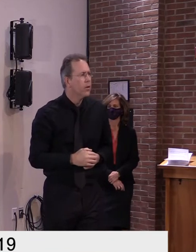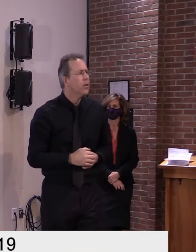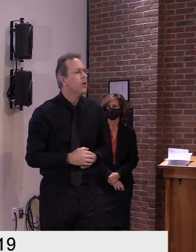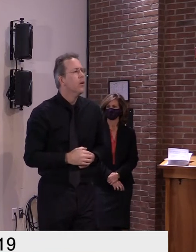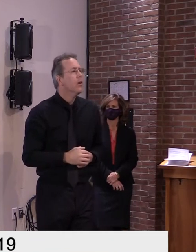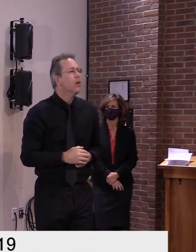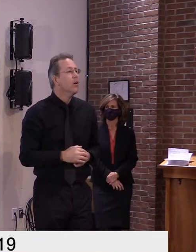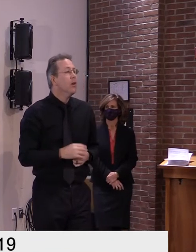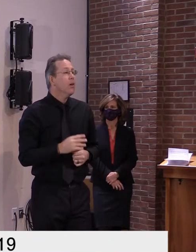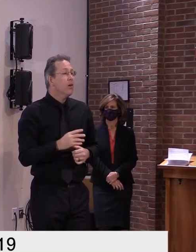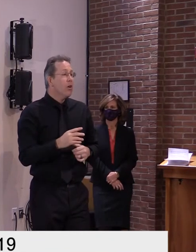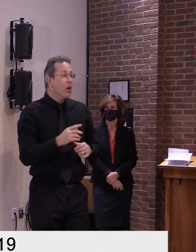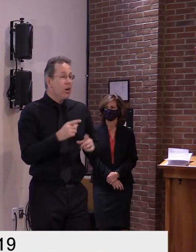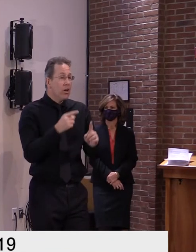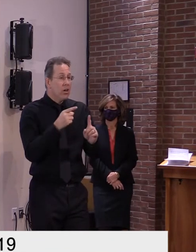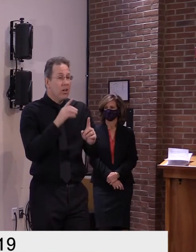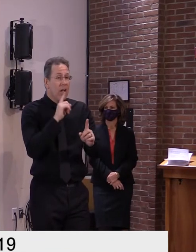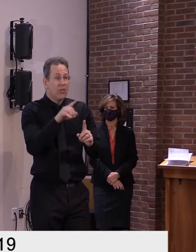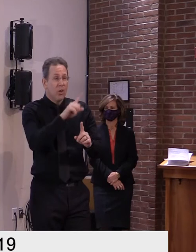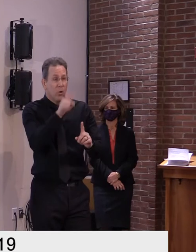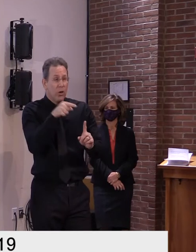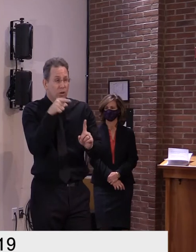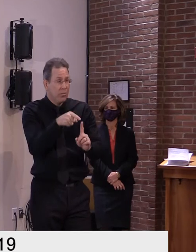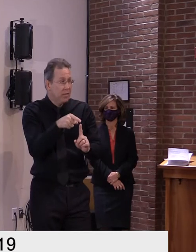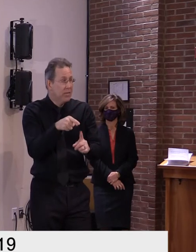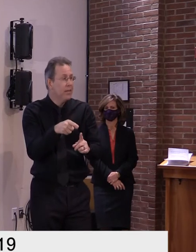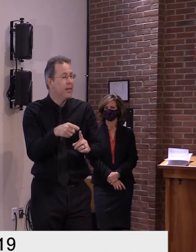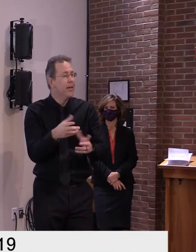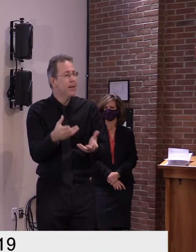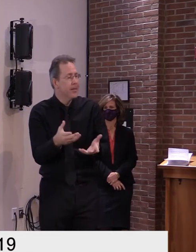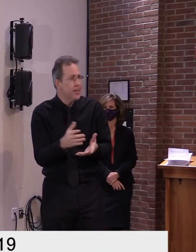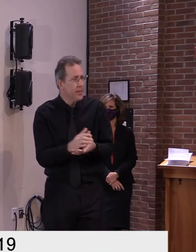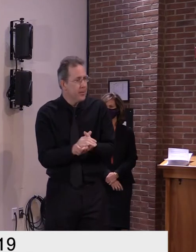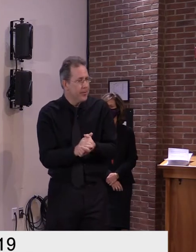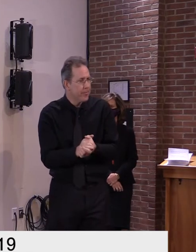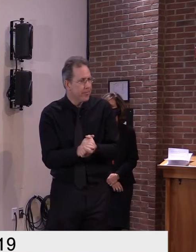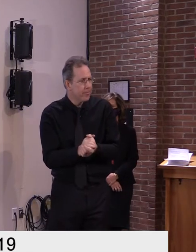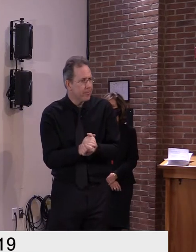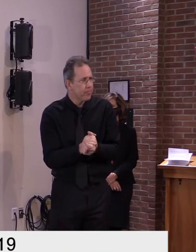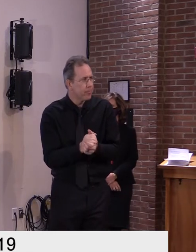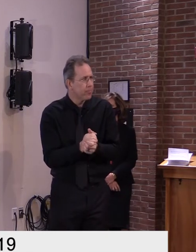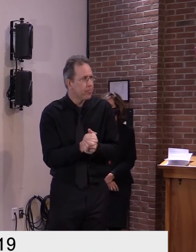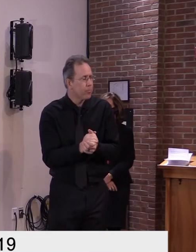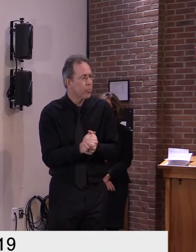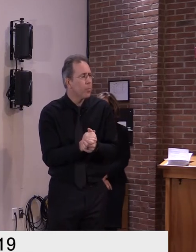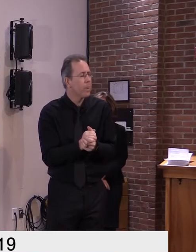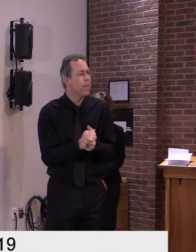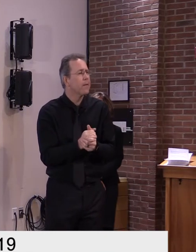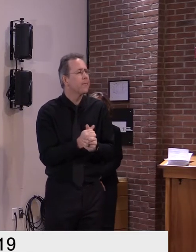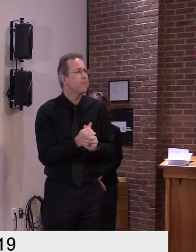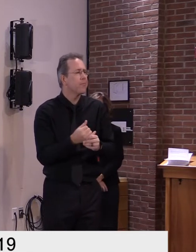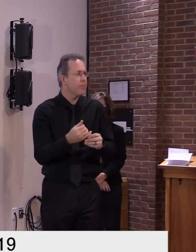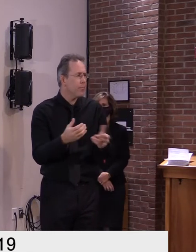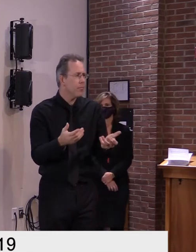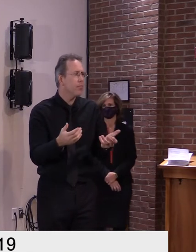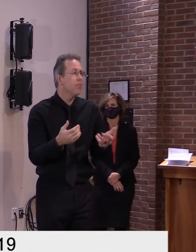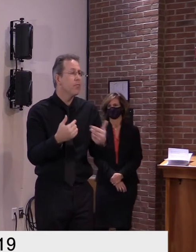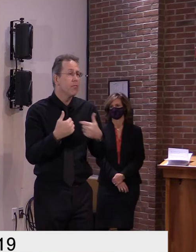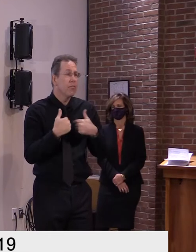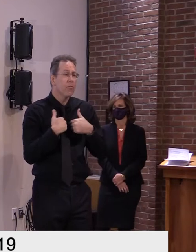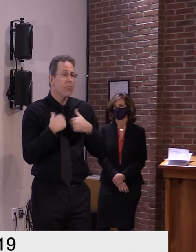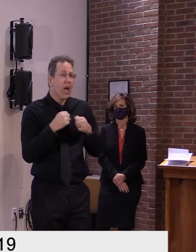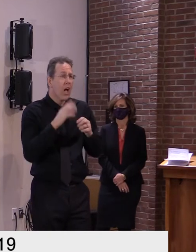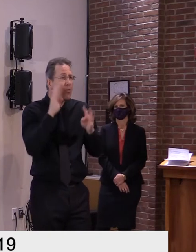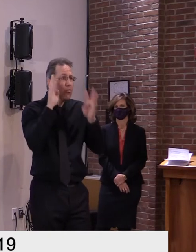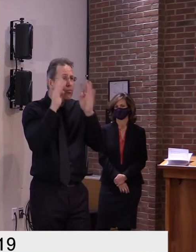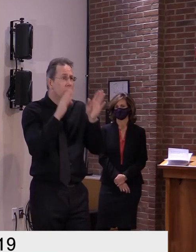reader, the bottom line is we can make all the plans we want, but they are contingent